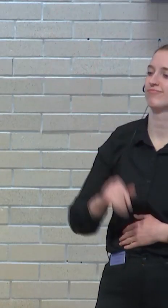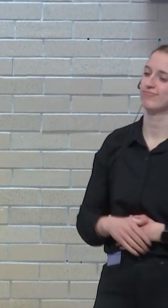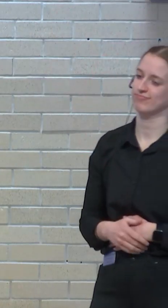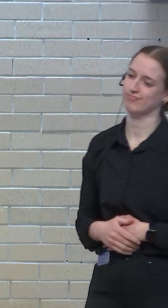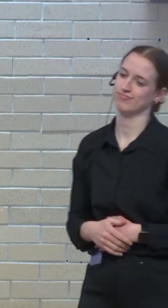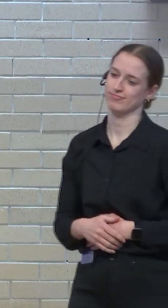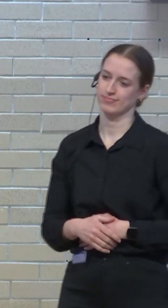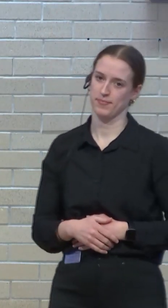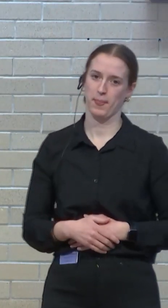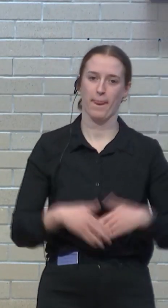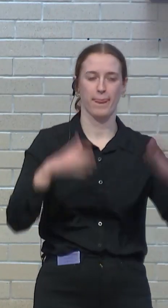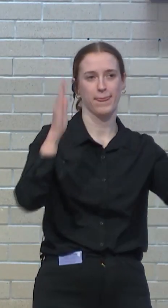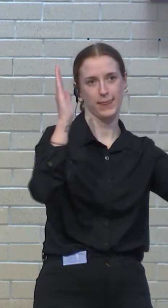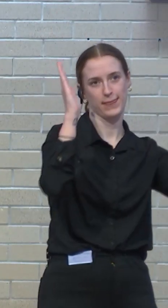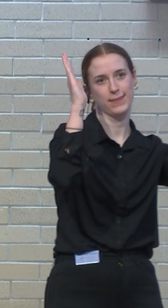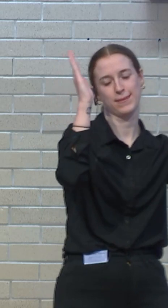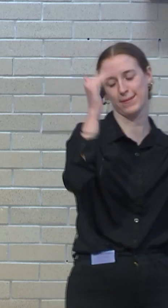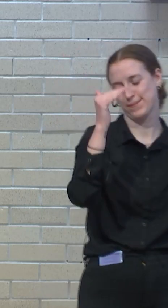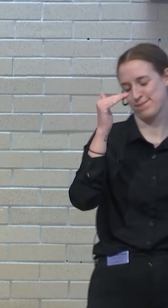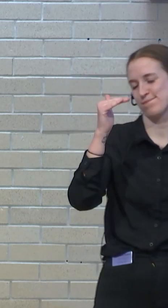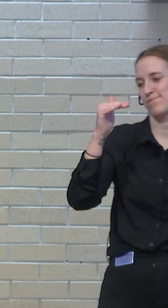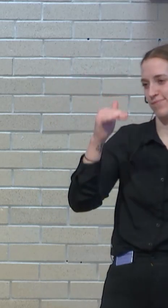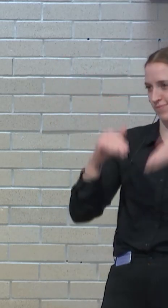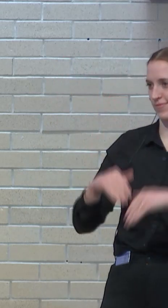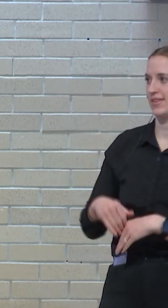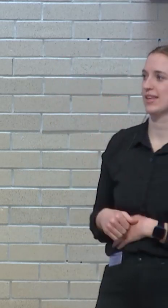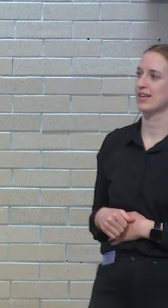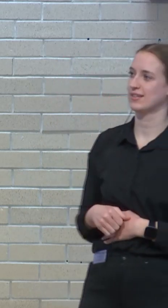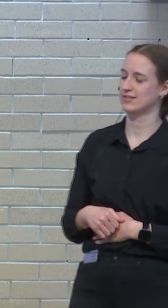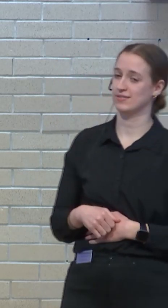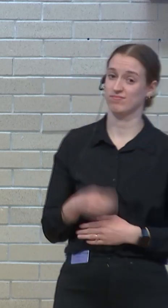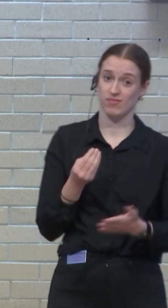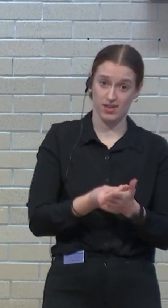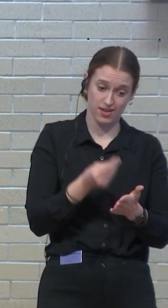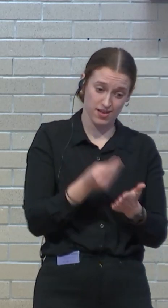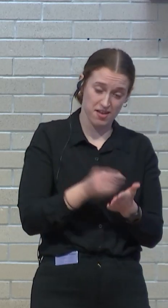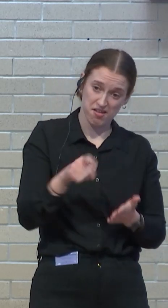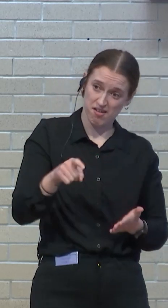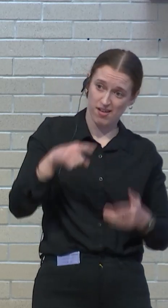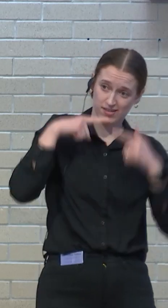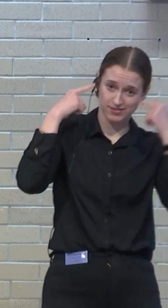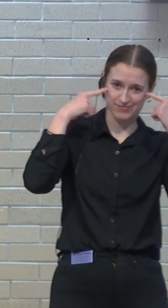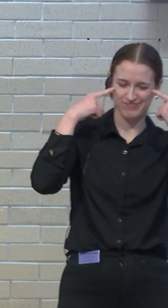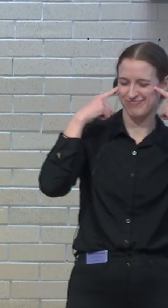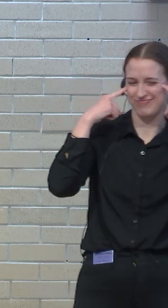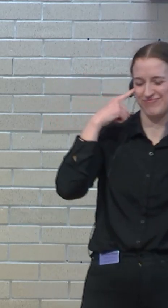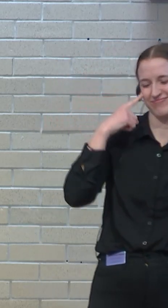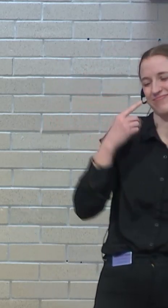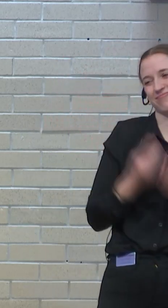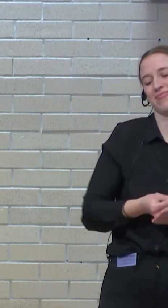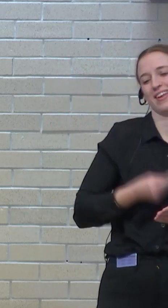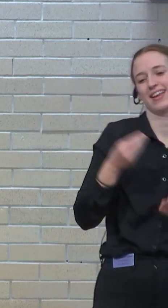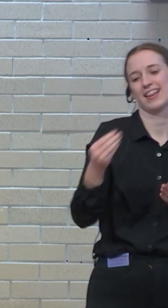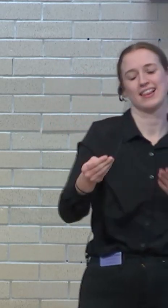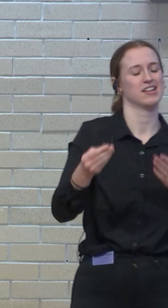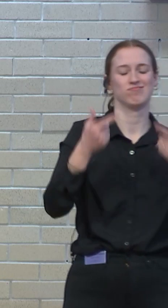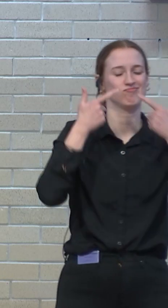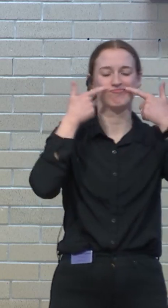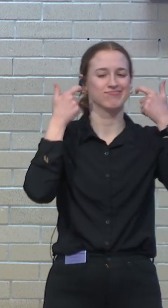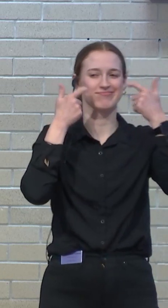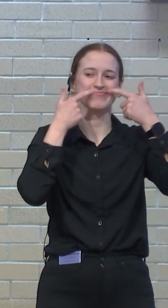that. Oh, there's hope. It doesn't cost a thing to smile. You don't have to pay